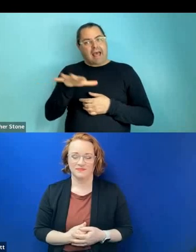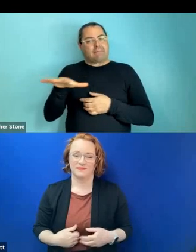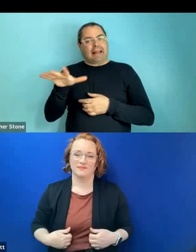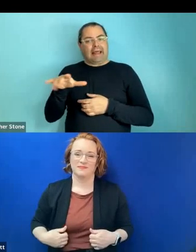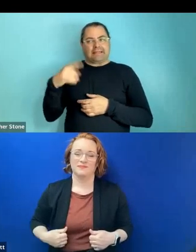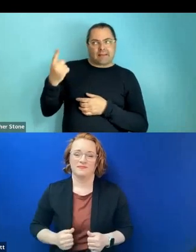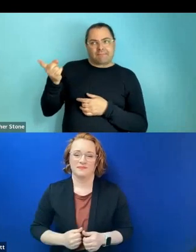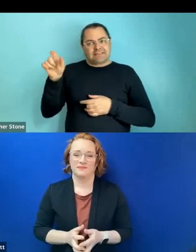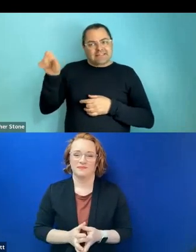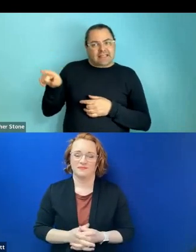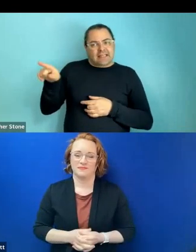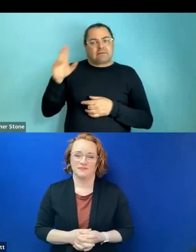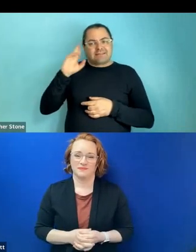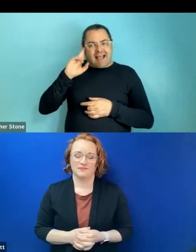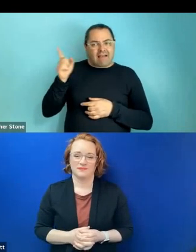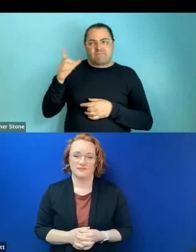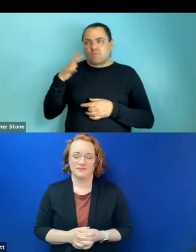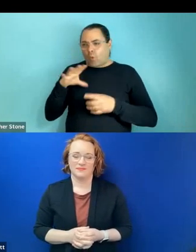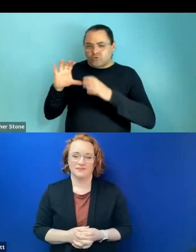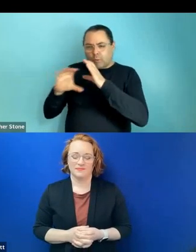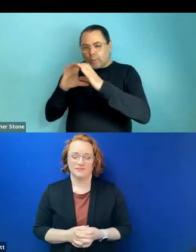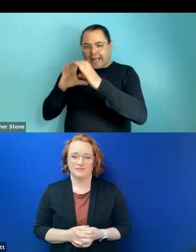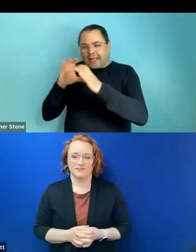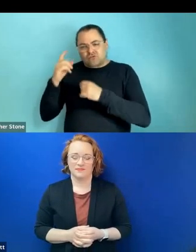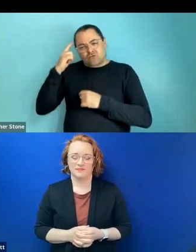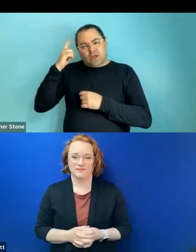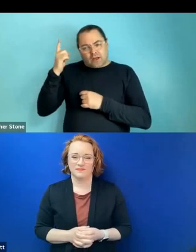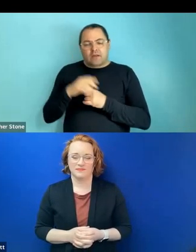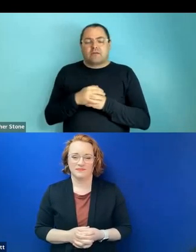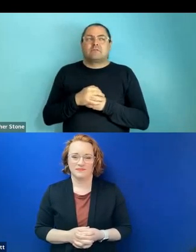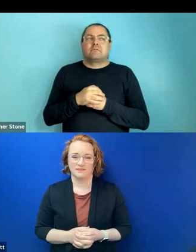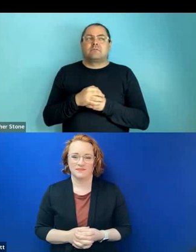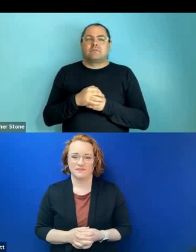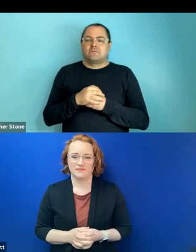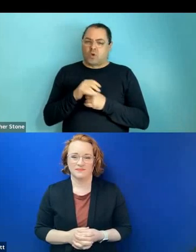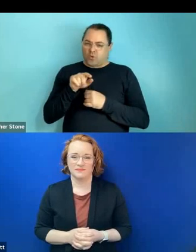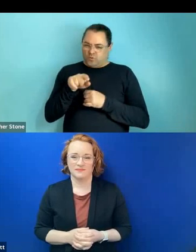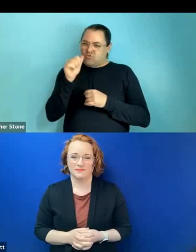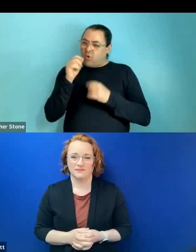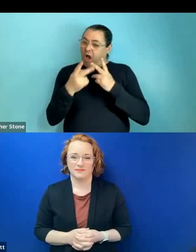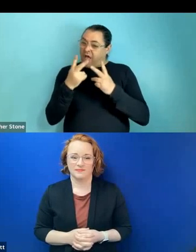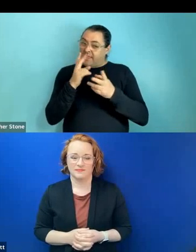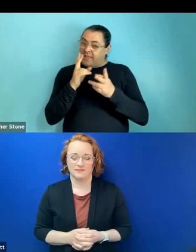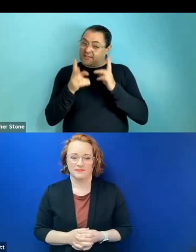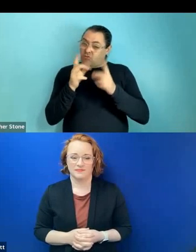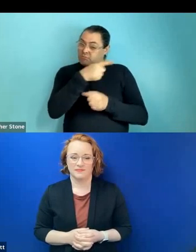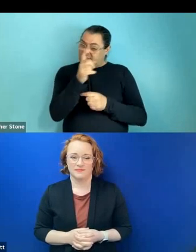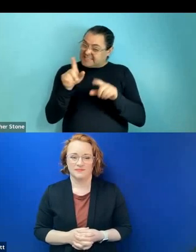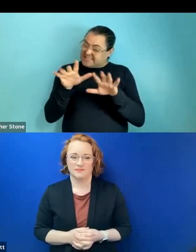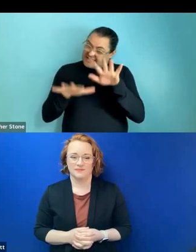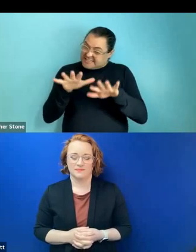wanting to communicate with your family members. Thinking about other interpreters that you know, is that common with them?